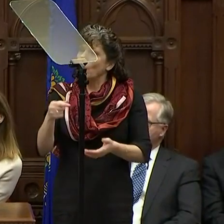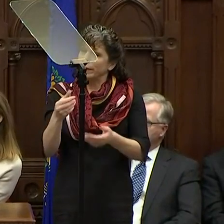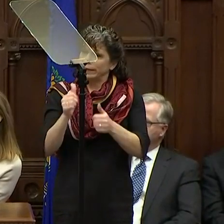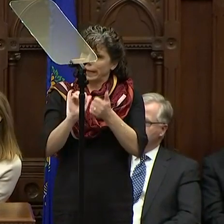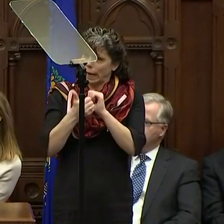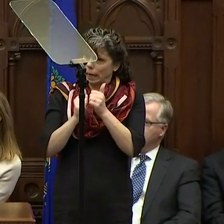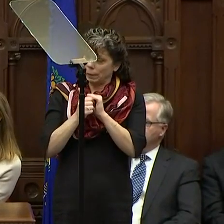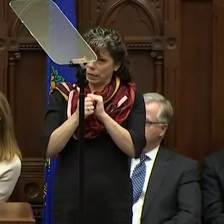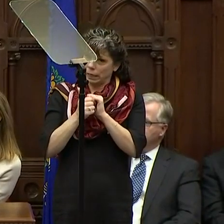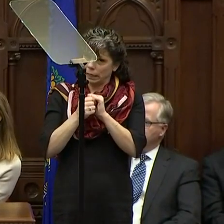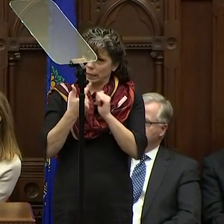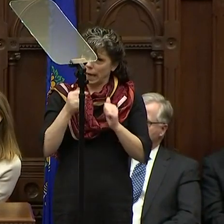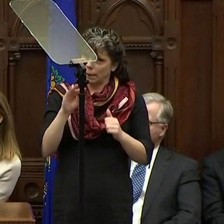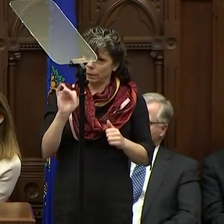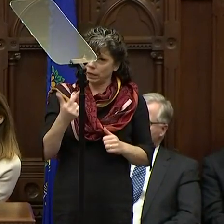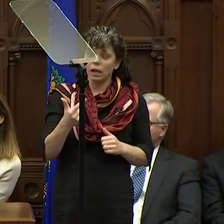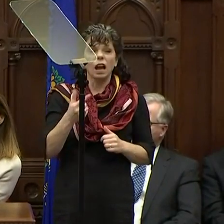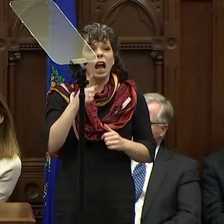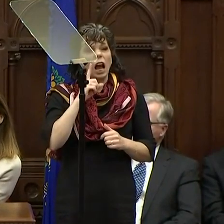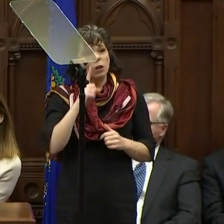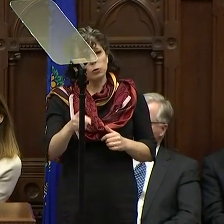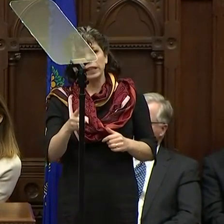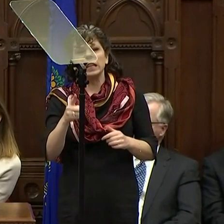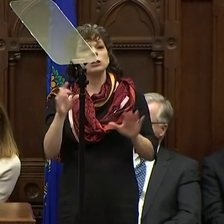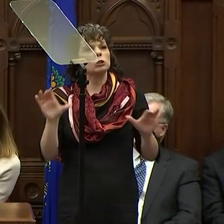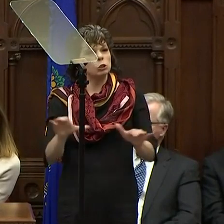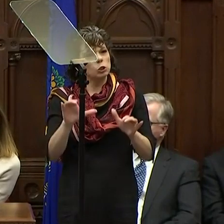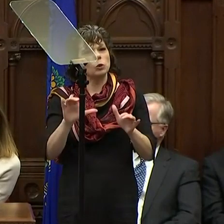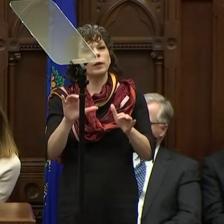do it in a way that avoids endless litigation.